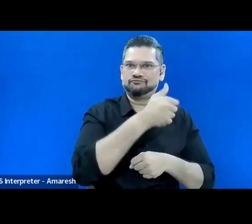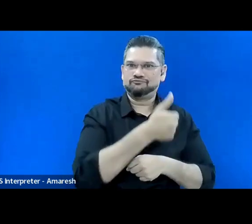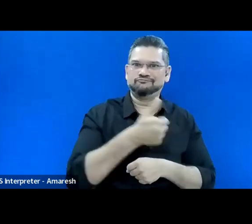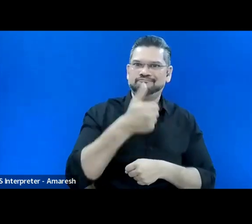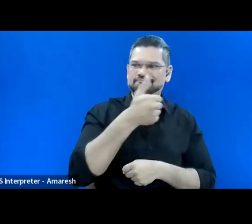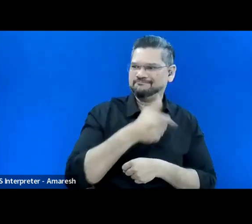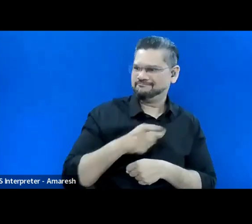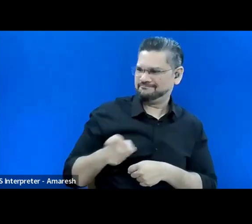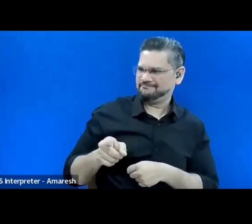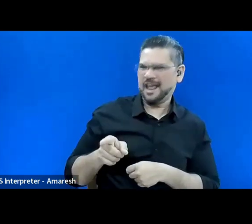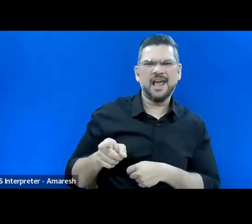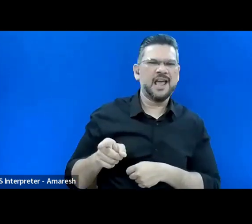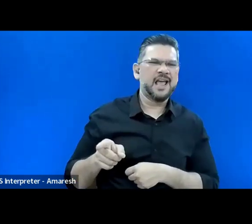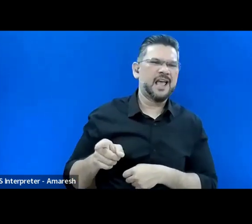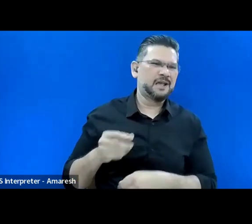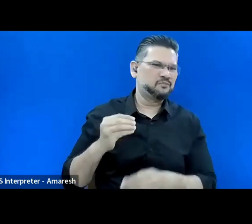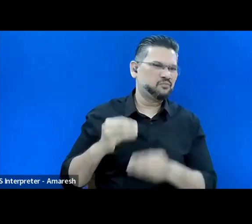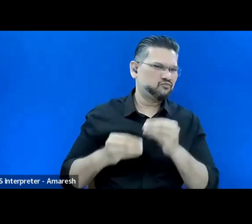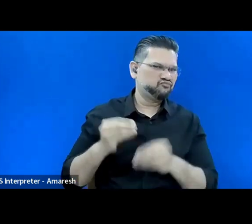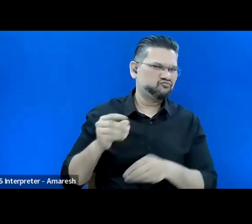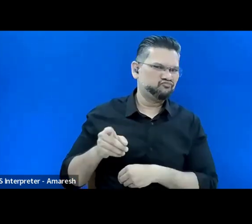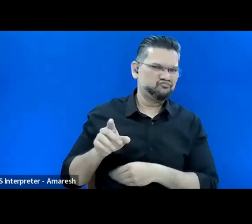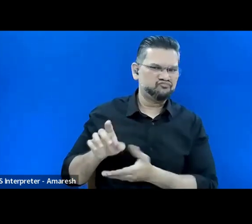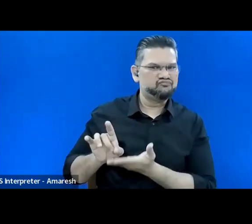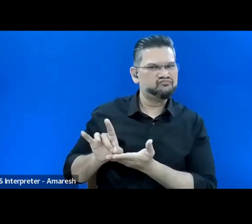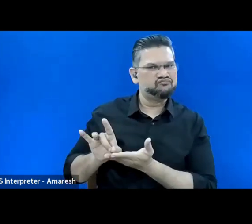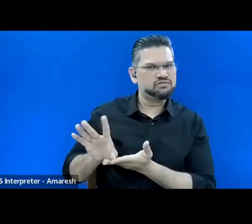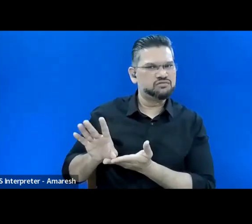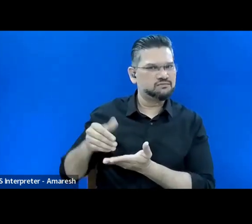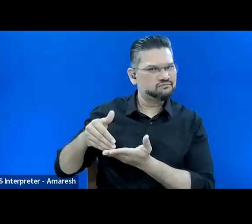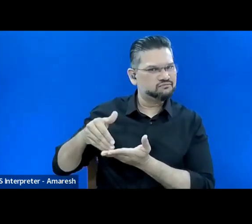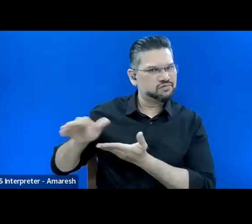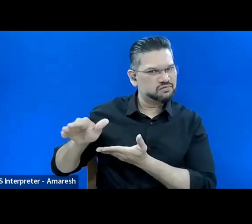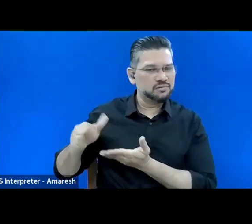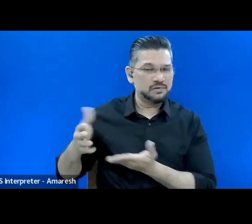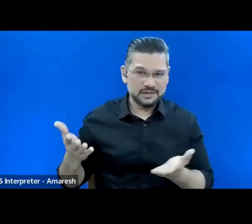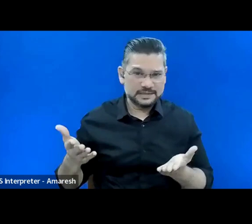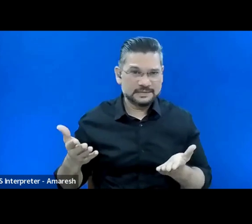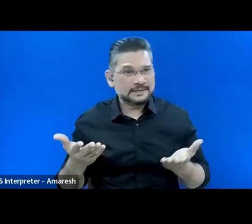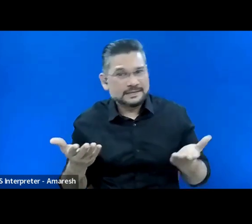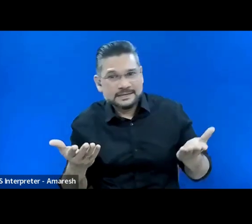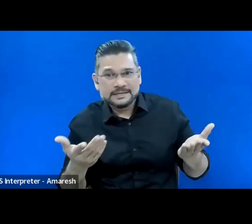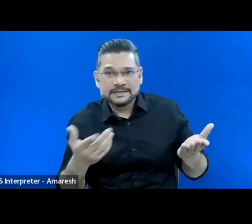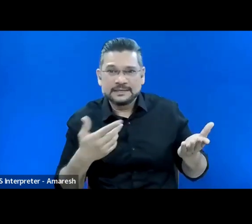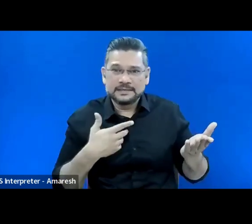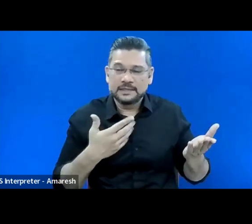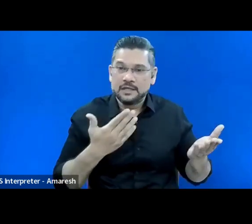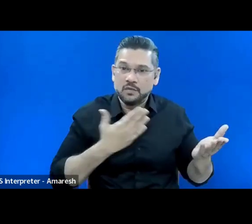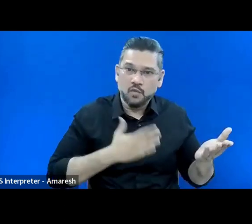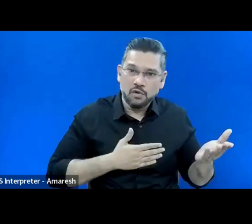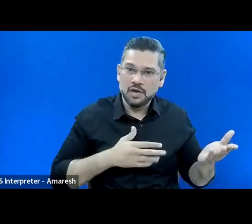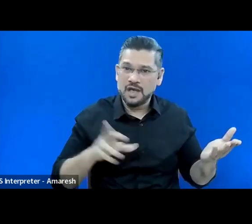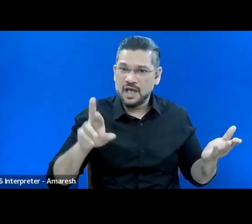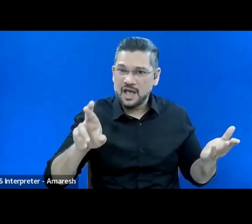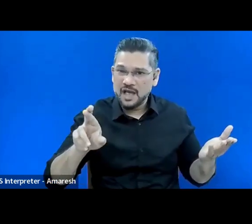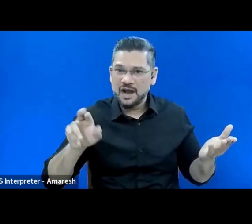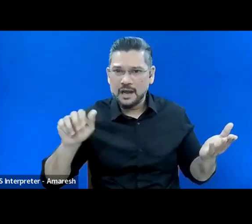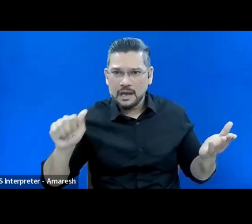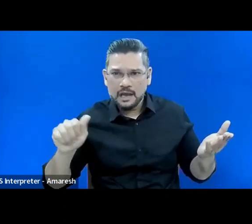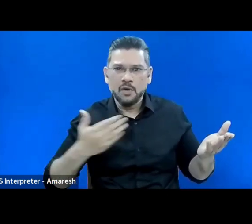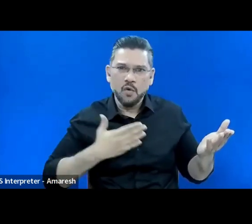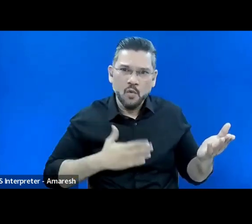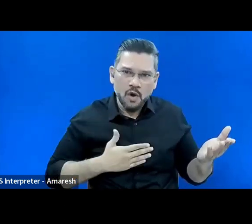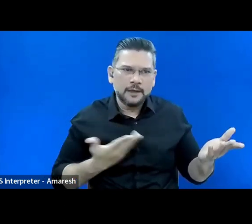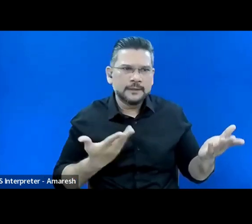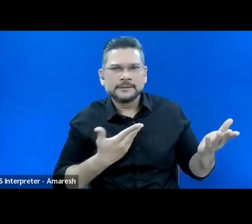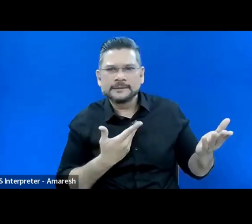this condition. And we cannot even demand reasonable accommodation because we cannot open up about